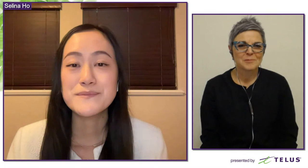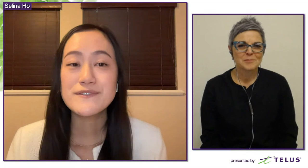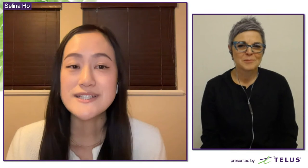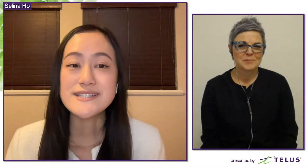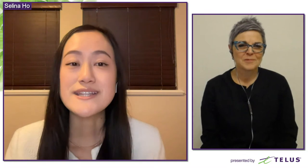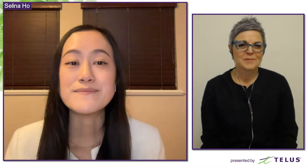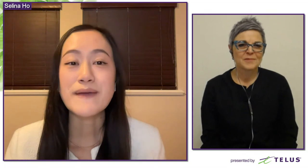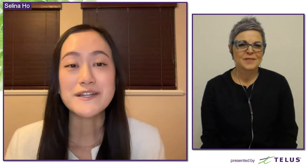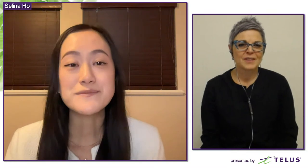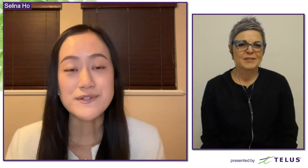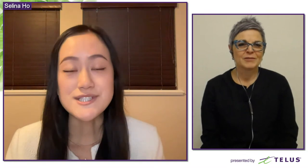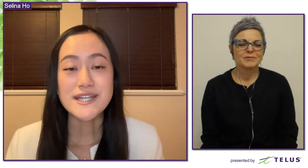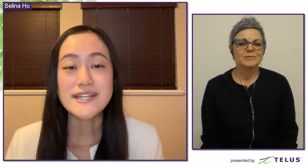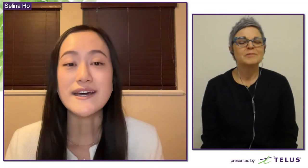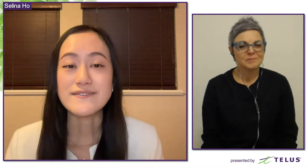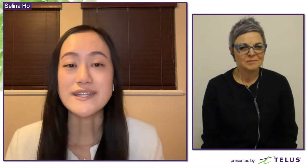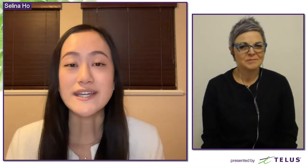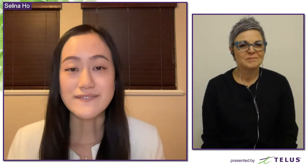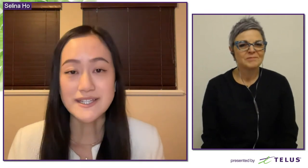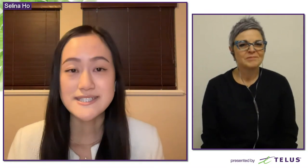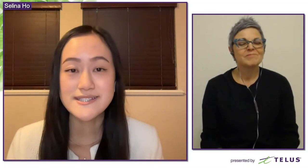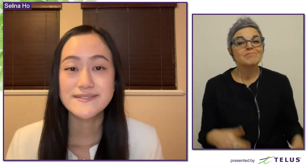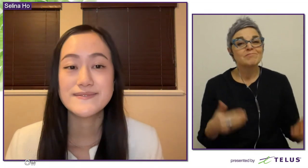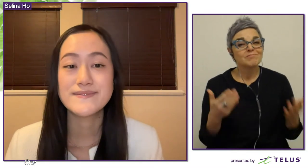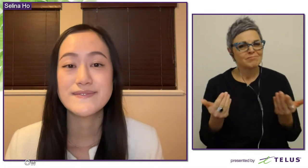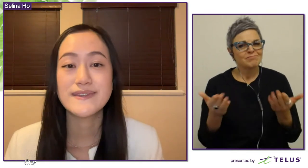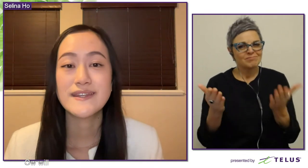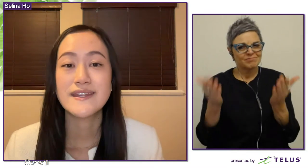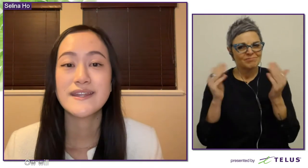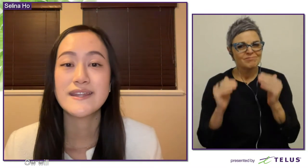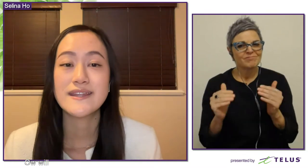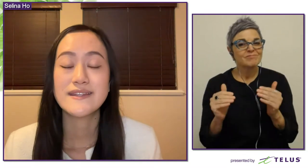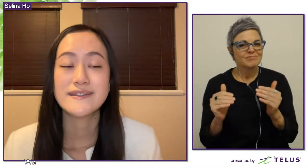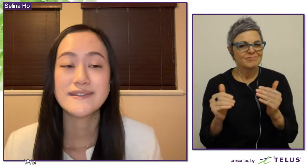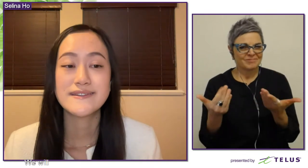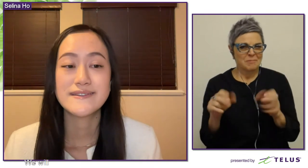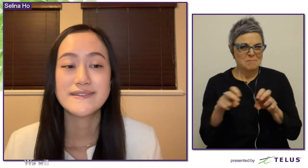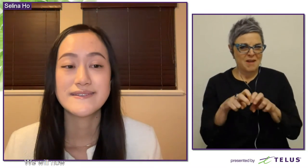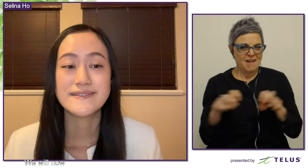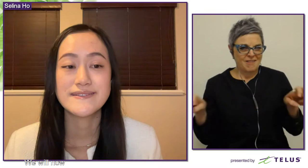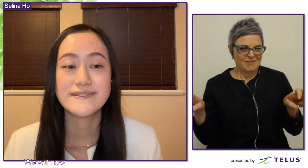We will now move into the panel portion of the event.